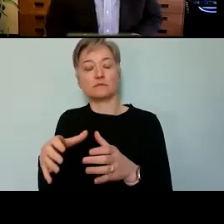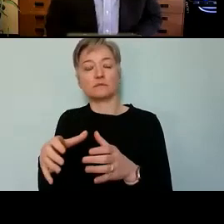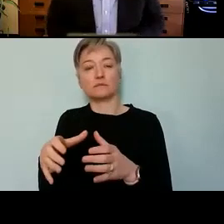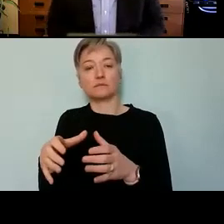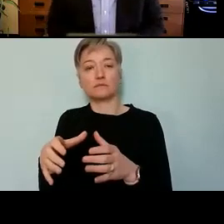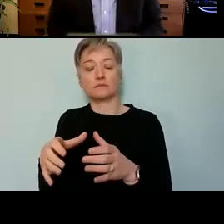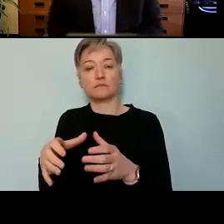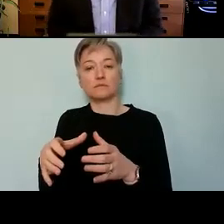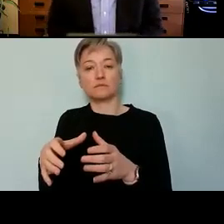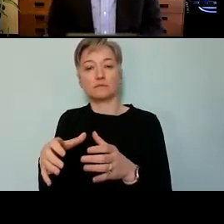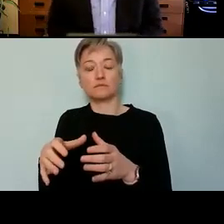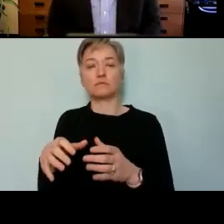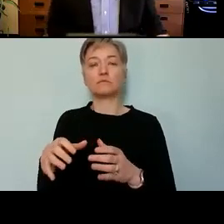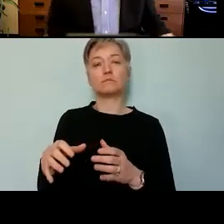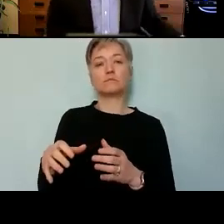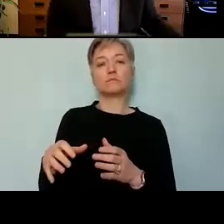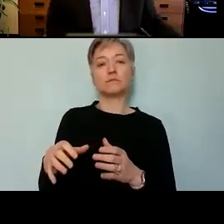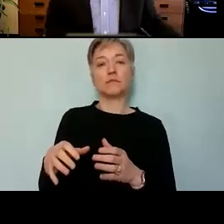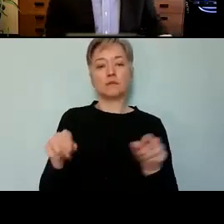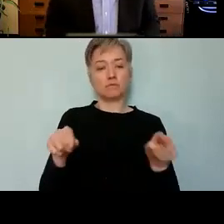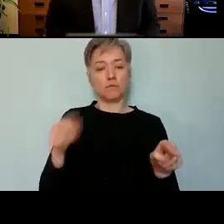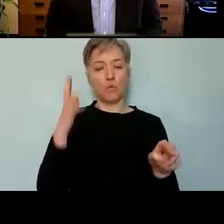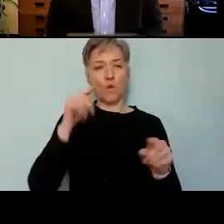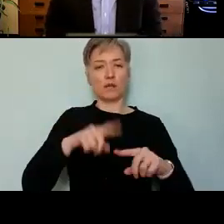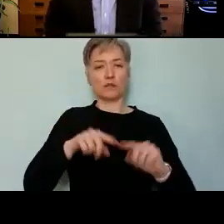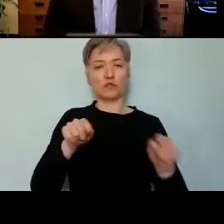I think that is a reflection of